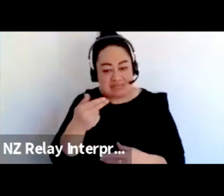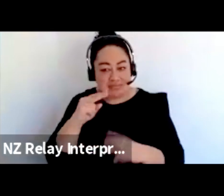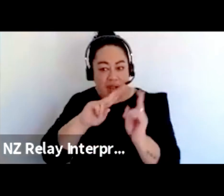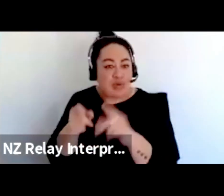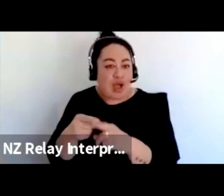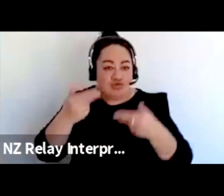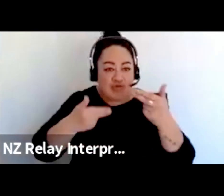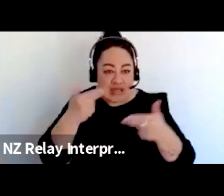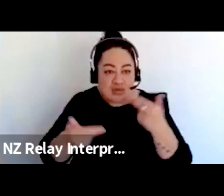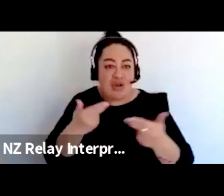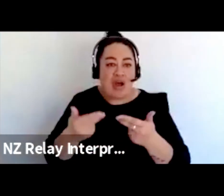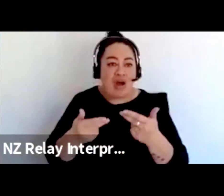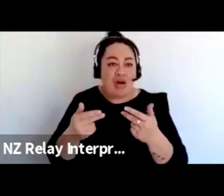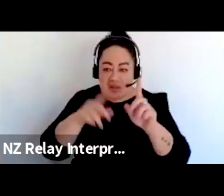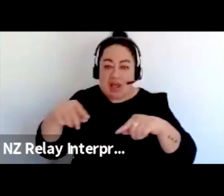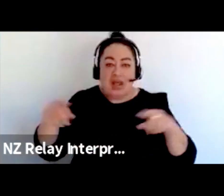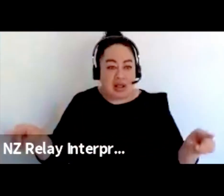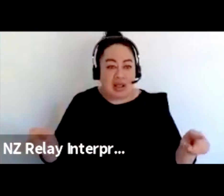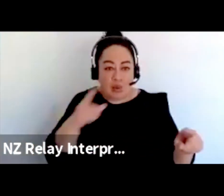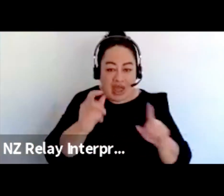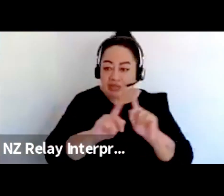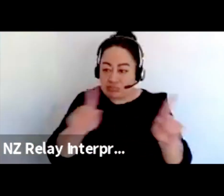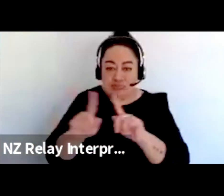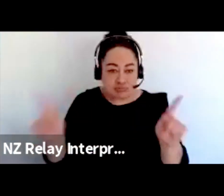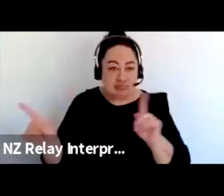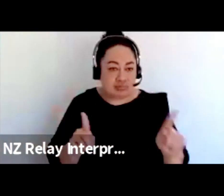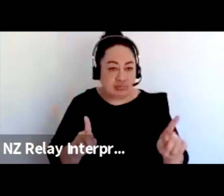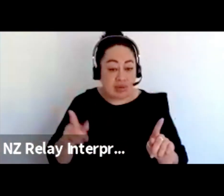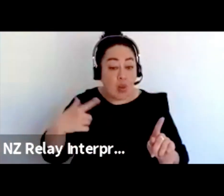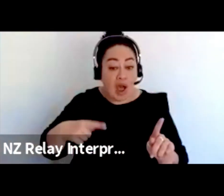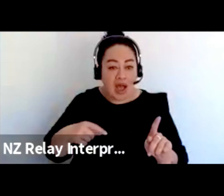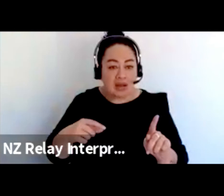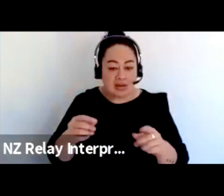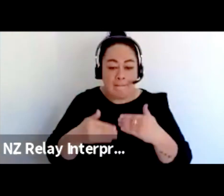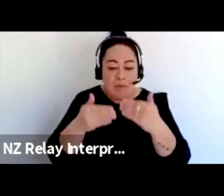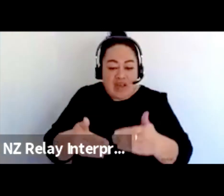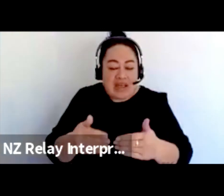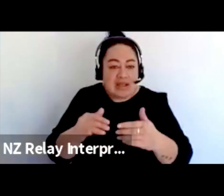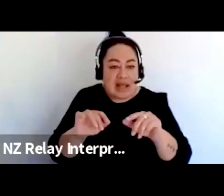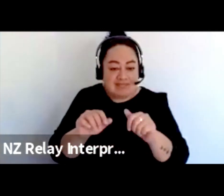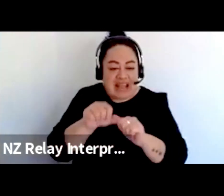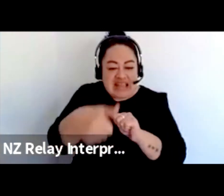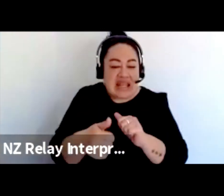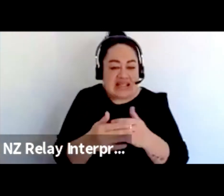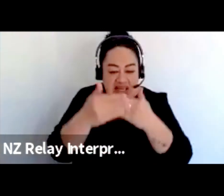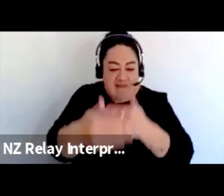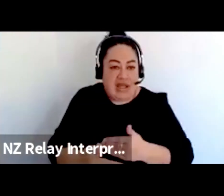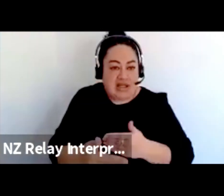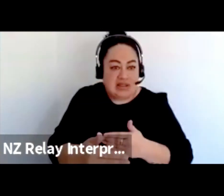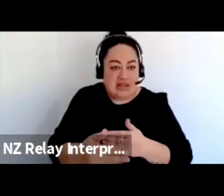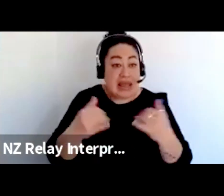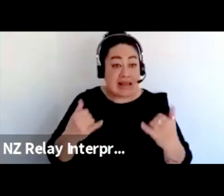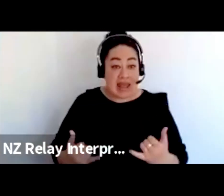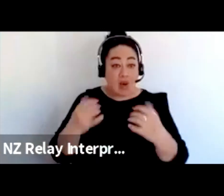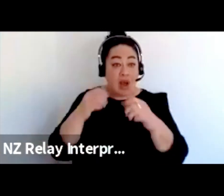things. But that's because we're moving into a different phase. We've now protected the vast majority of